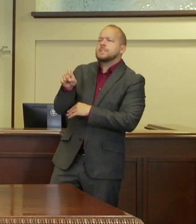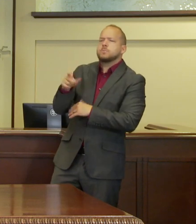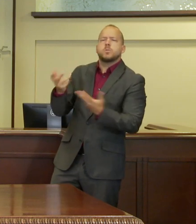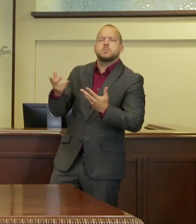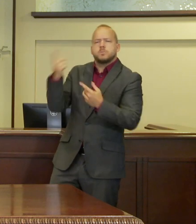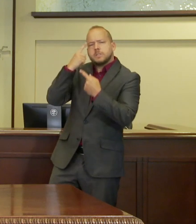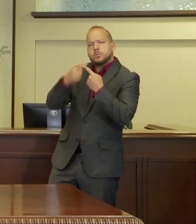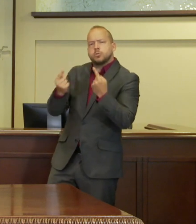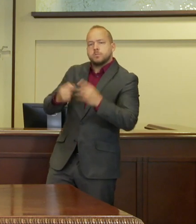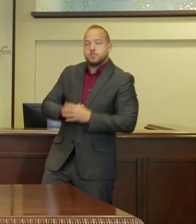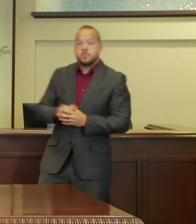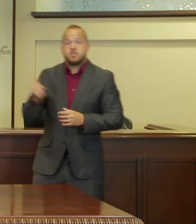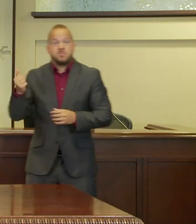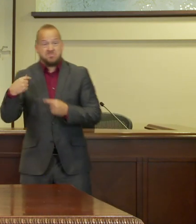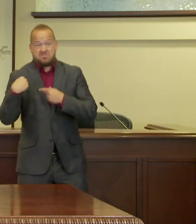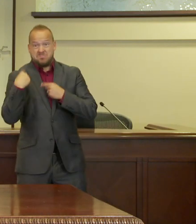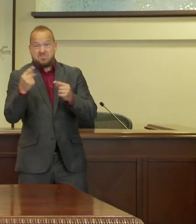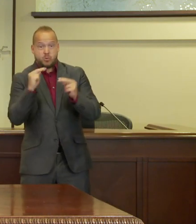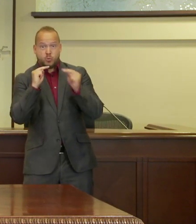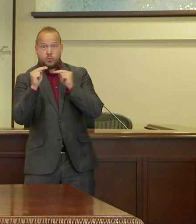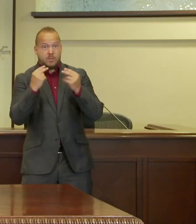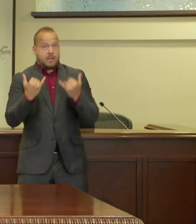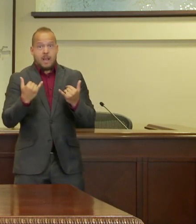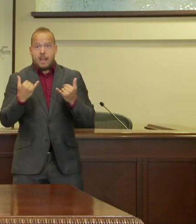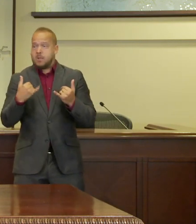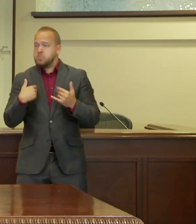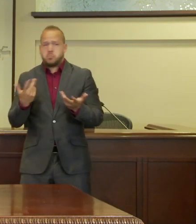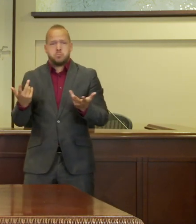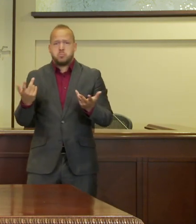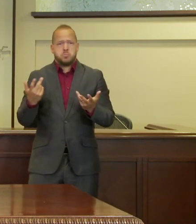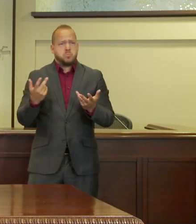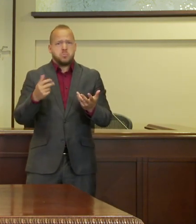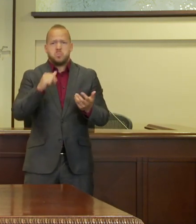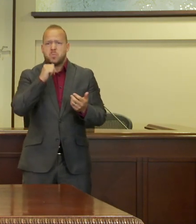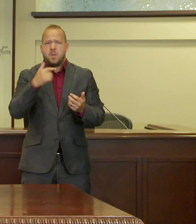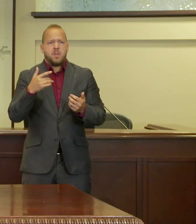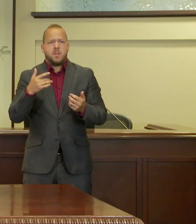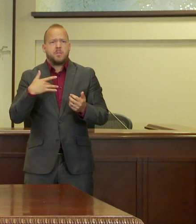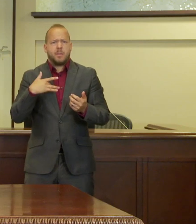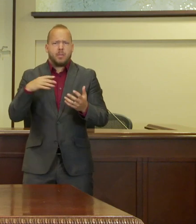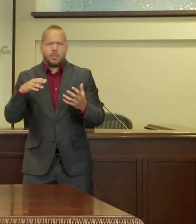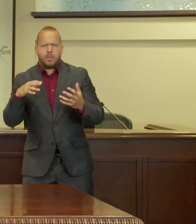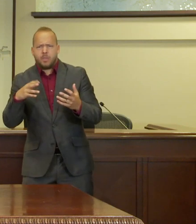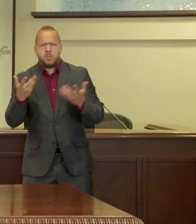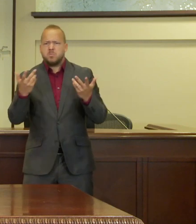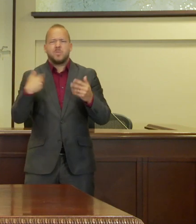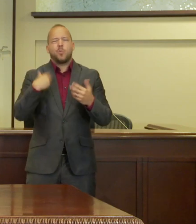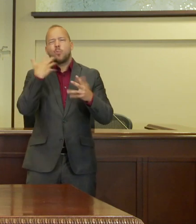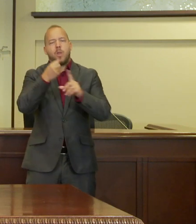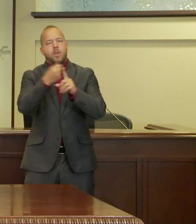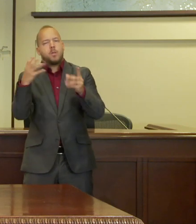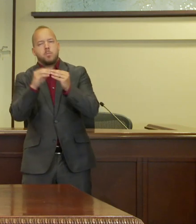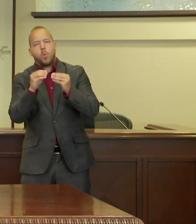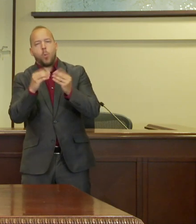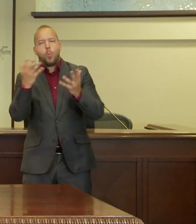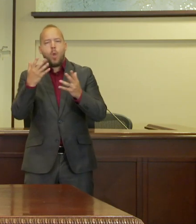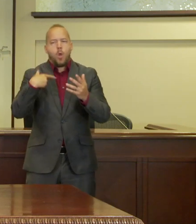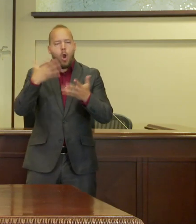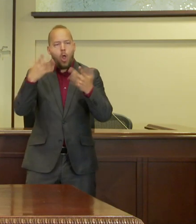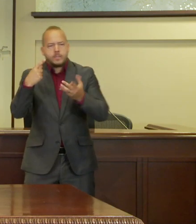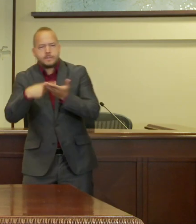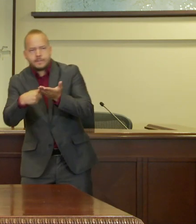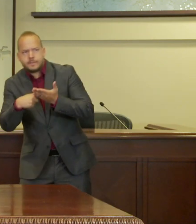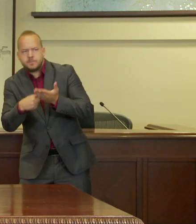moment. And so I don't feel at liberty in the interest of bargaining in good faith to be able to say what is on the table or off the